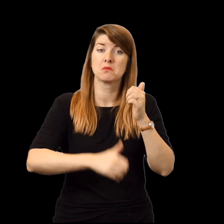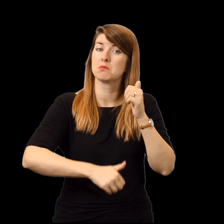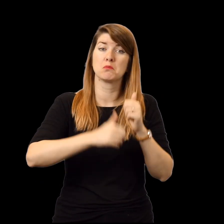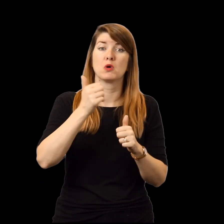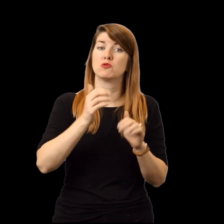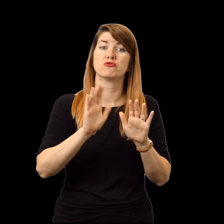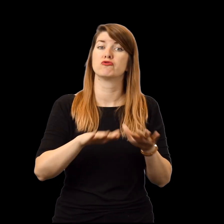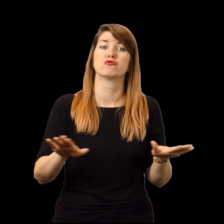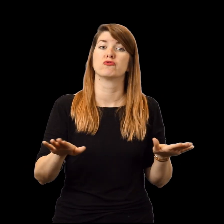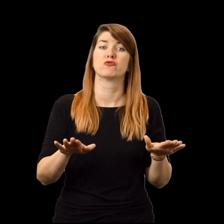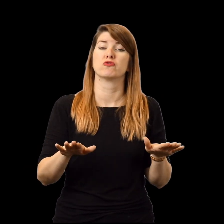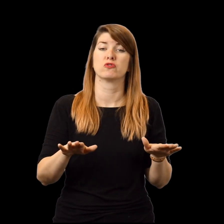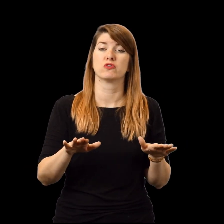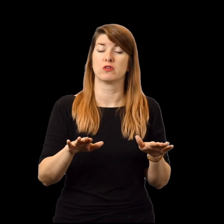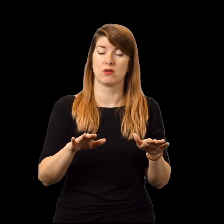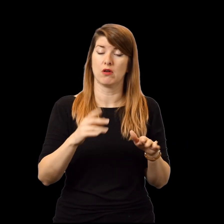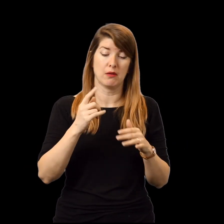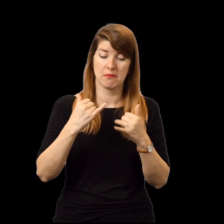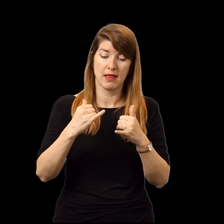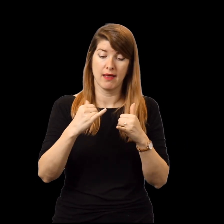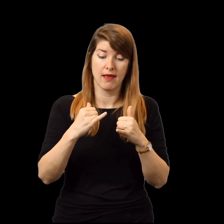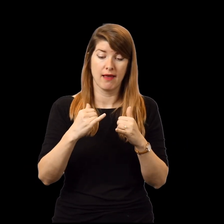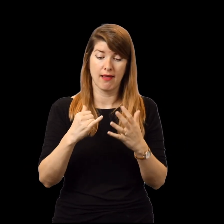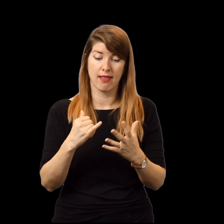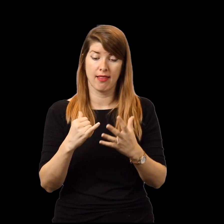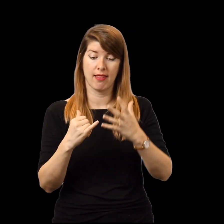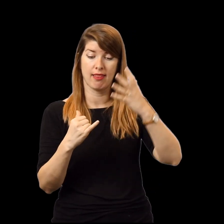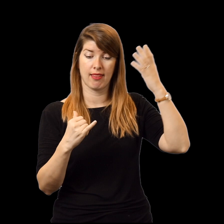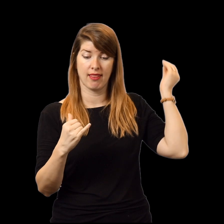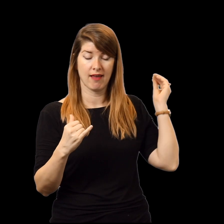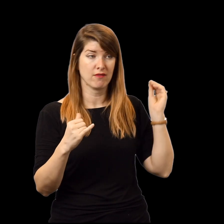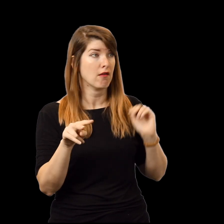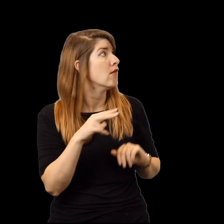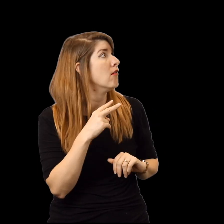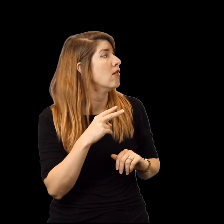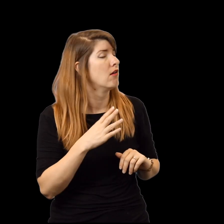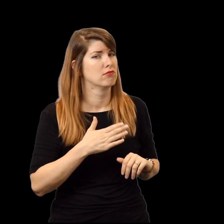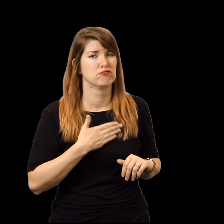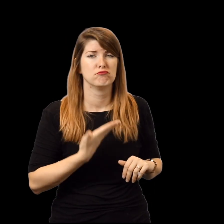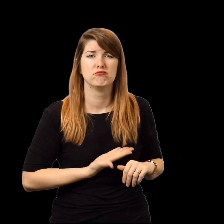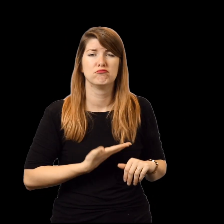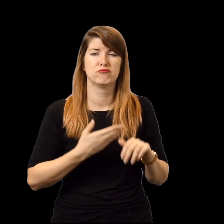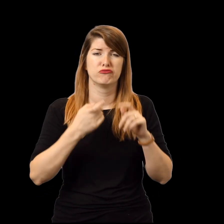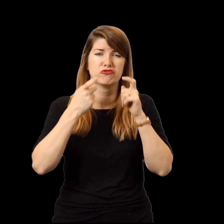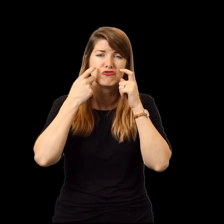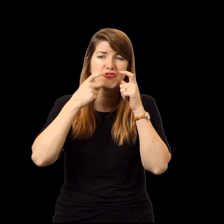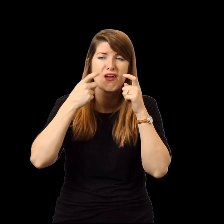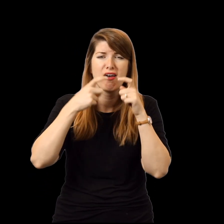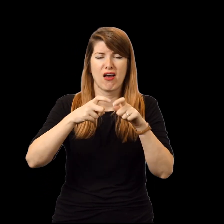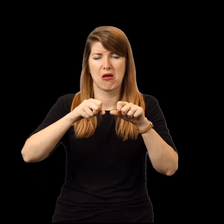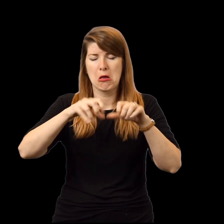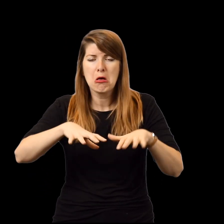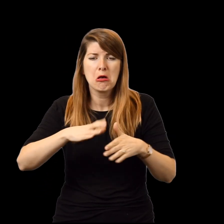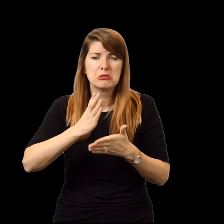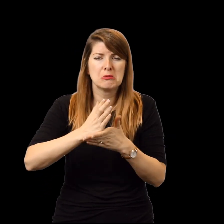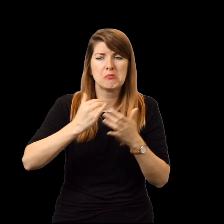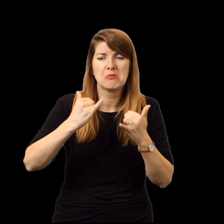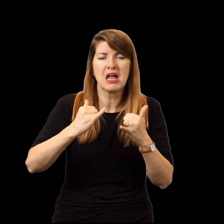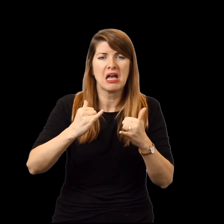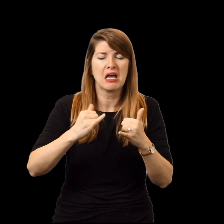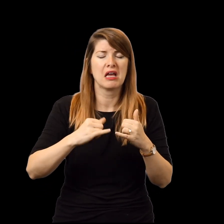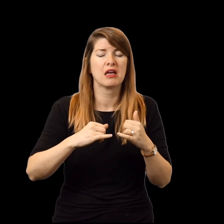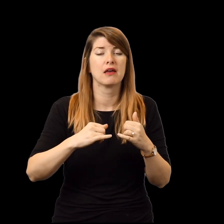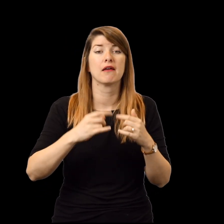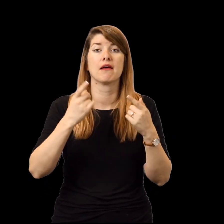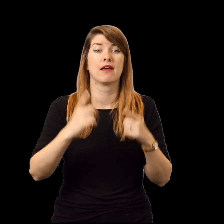So most of the children would get upset when the parent left and cry and stop playing.